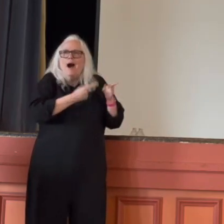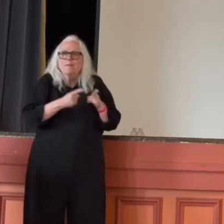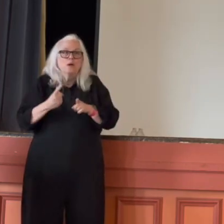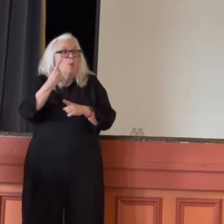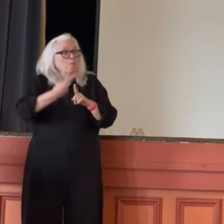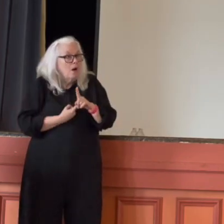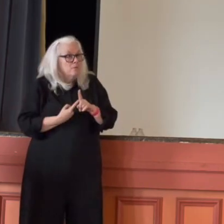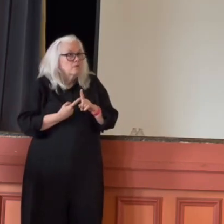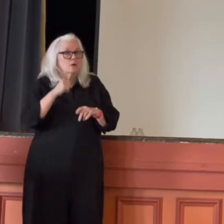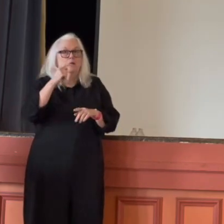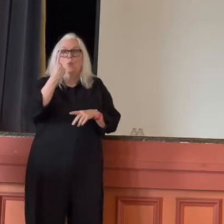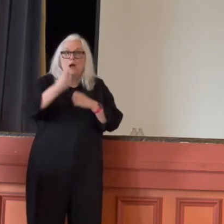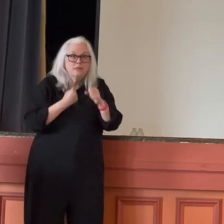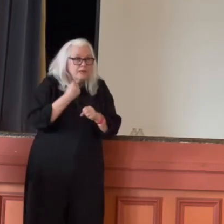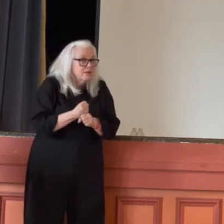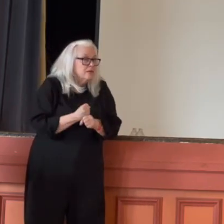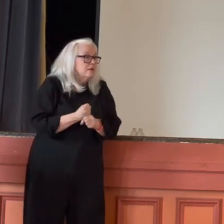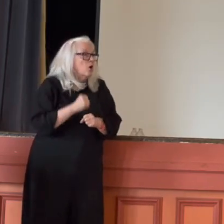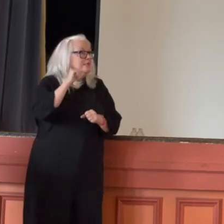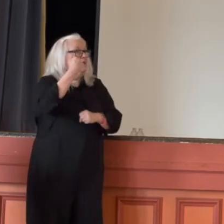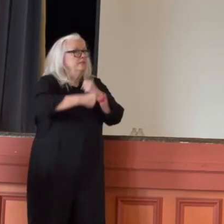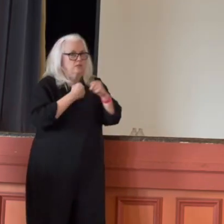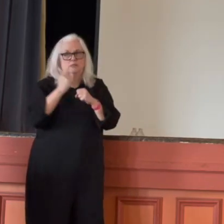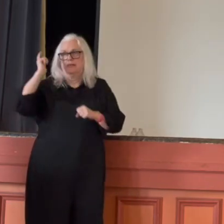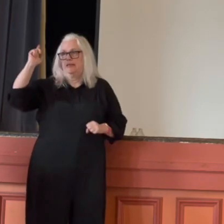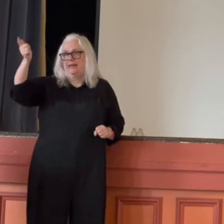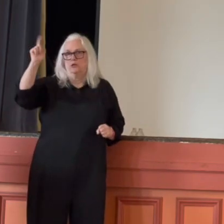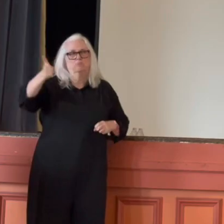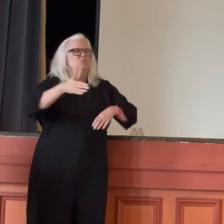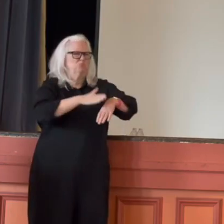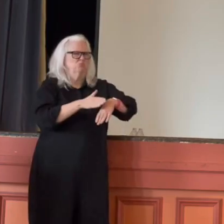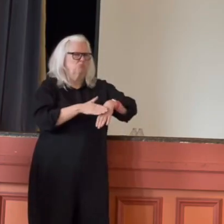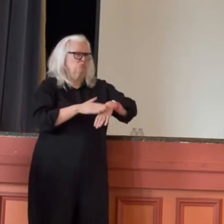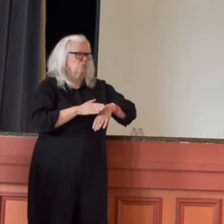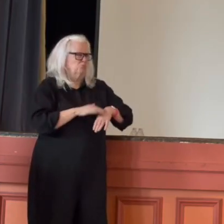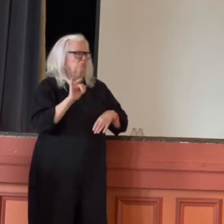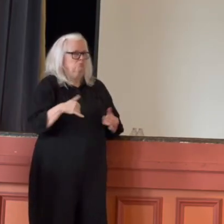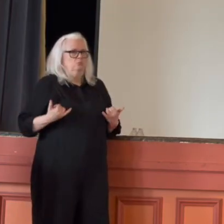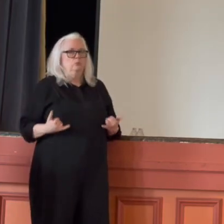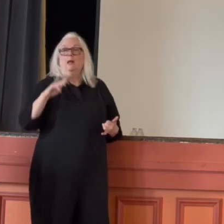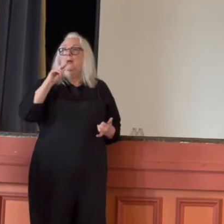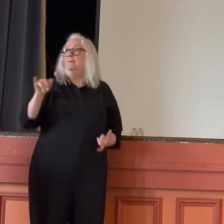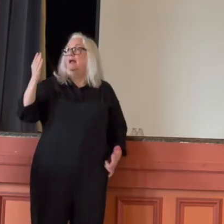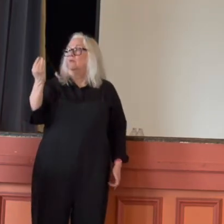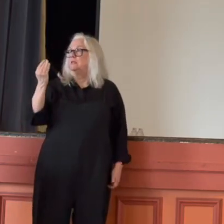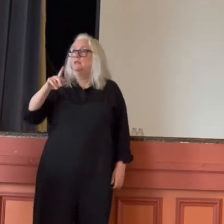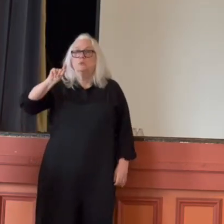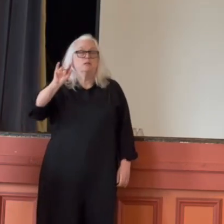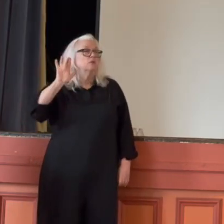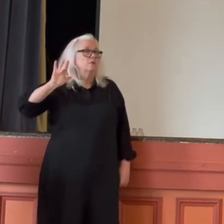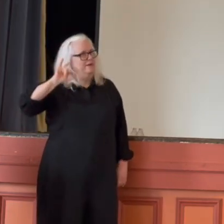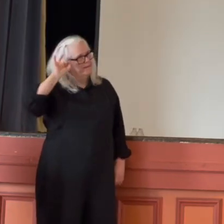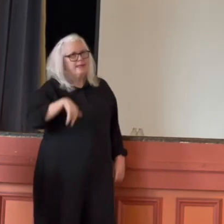year, 10 years down the line. And so again, today's May 14th, 2025. This is